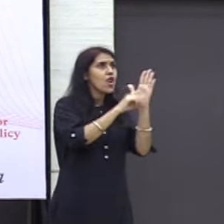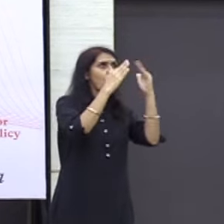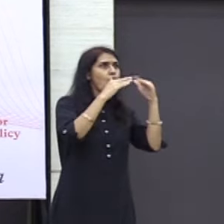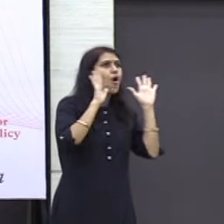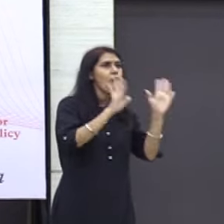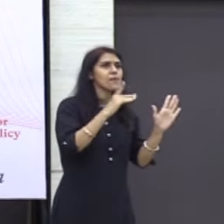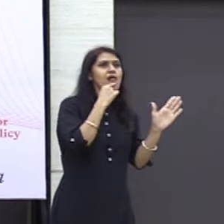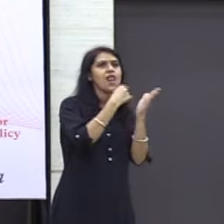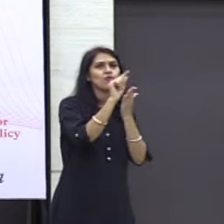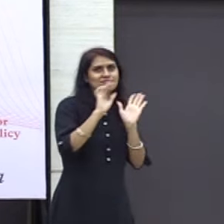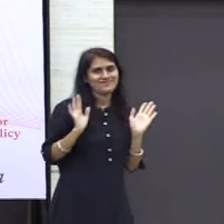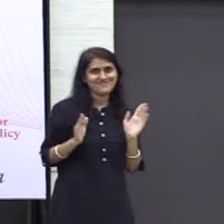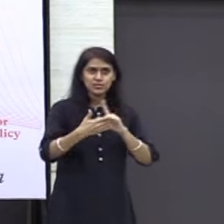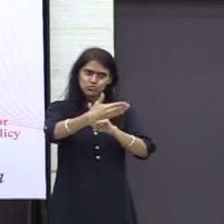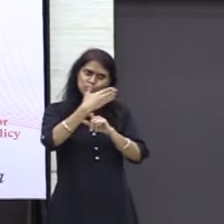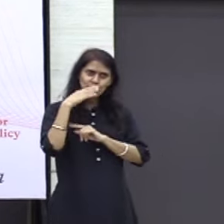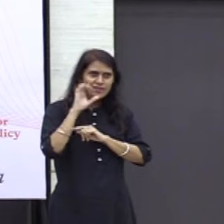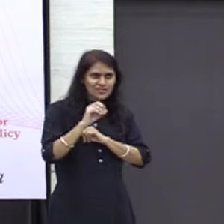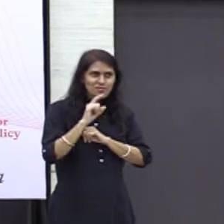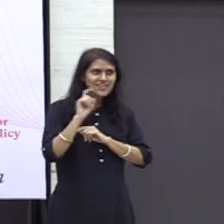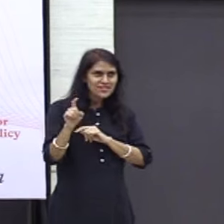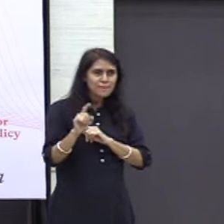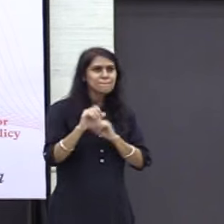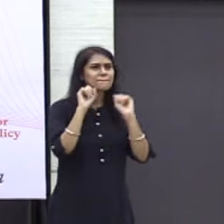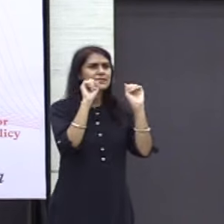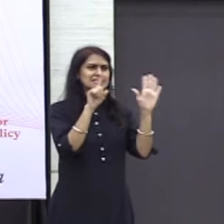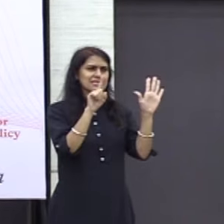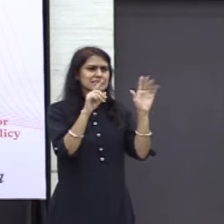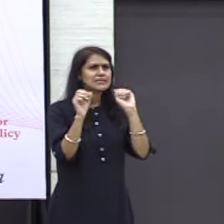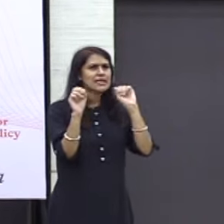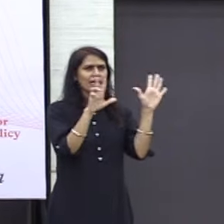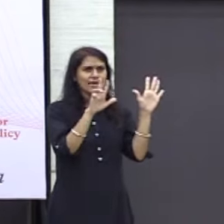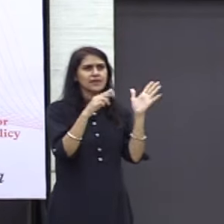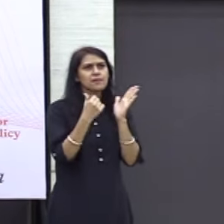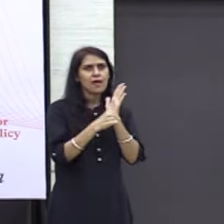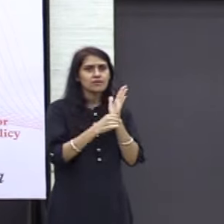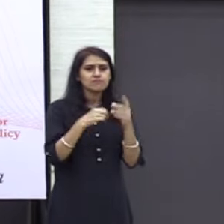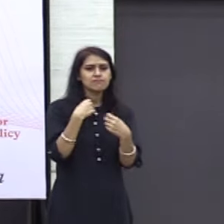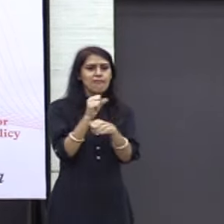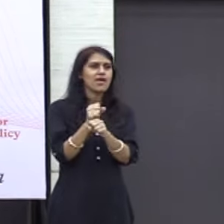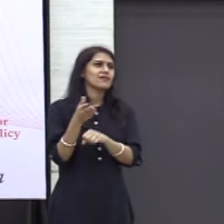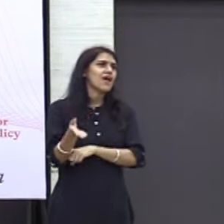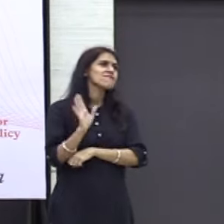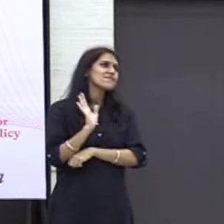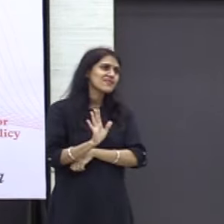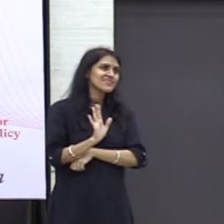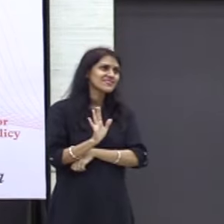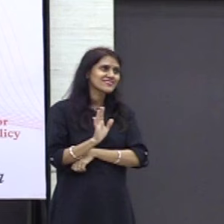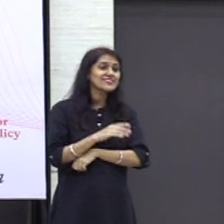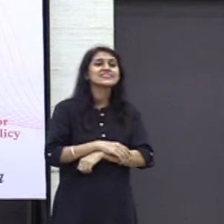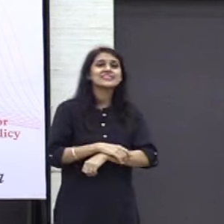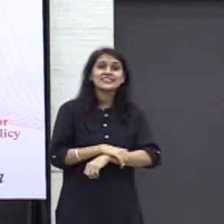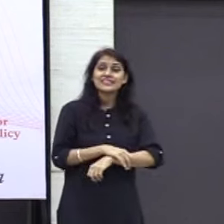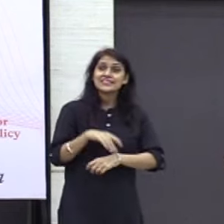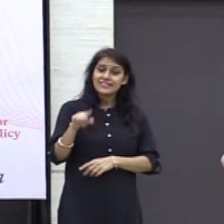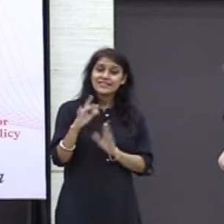on? Okay? So we worked for about 6-8 months and we developed that technology. And